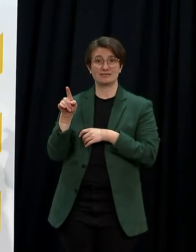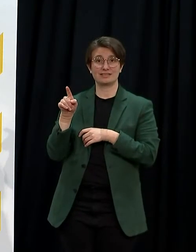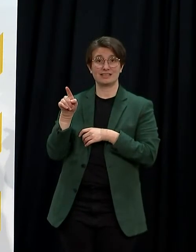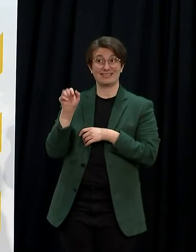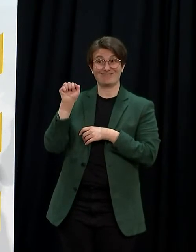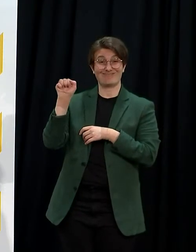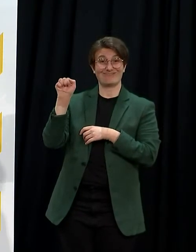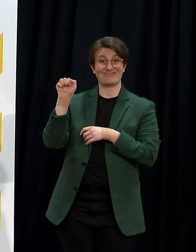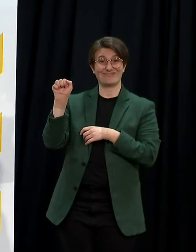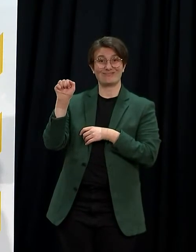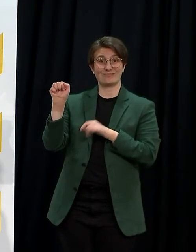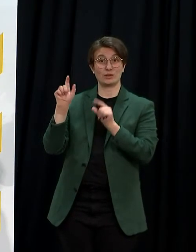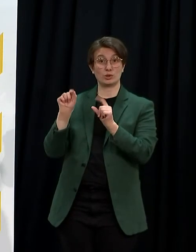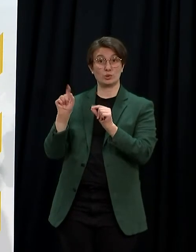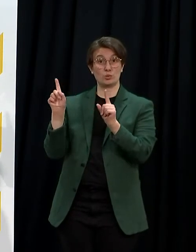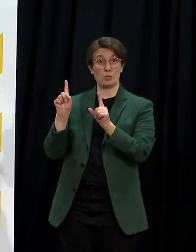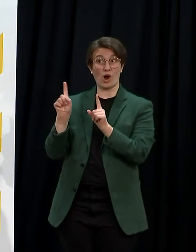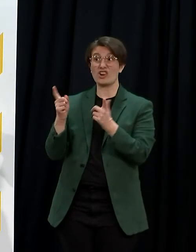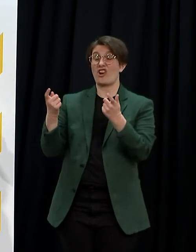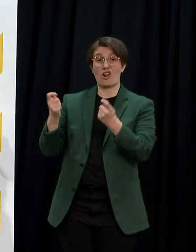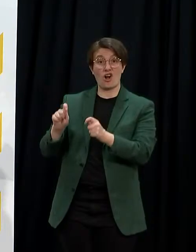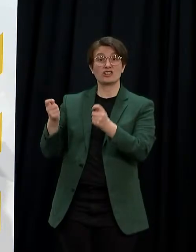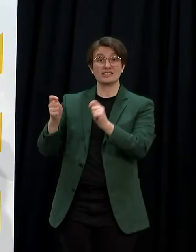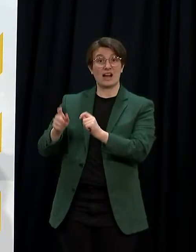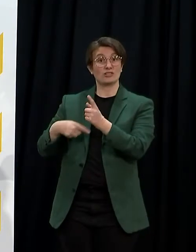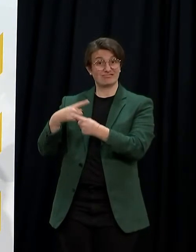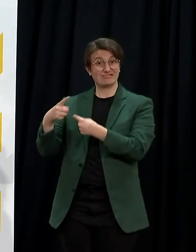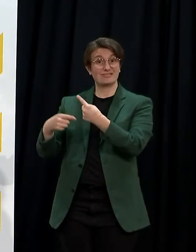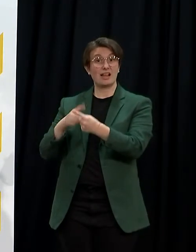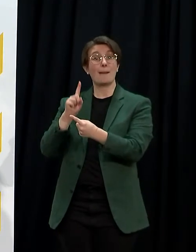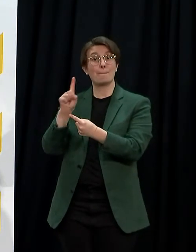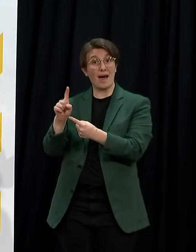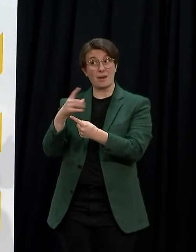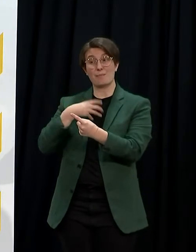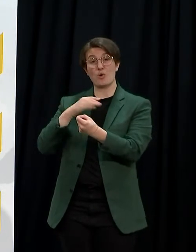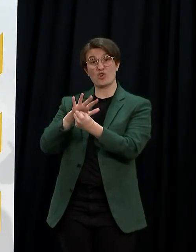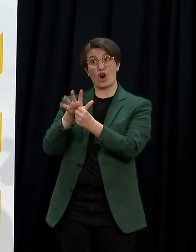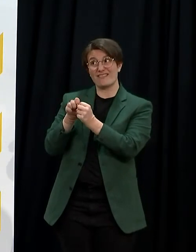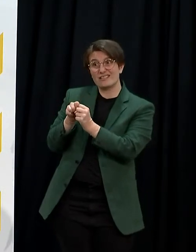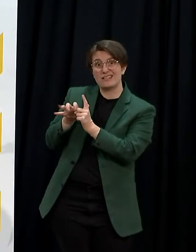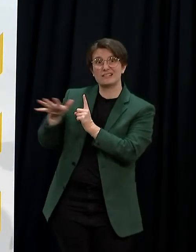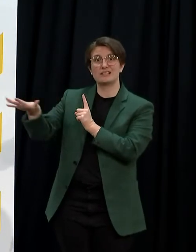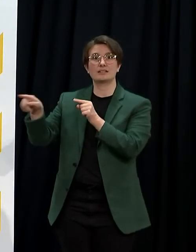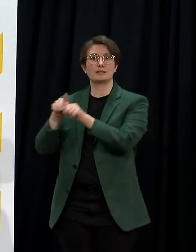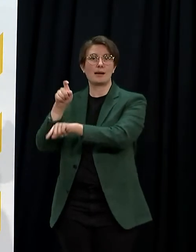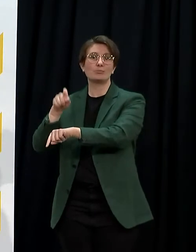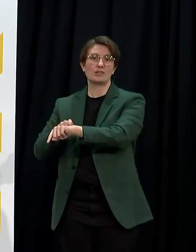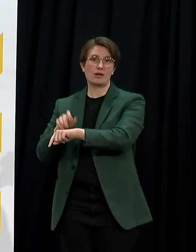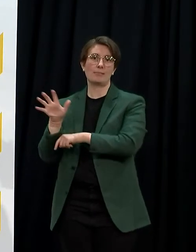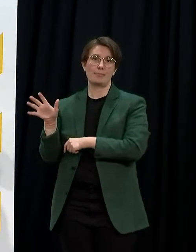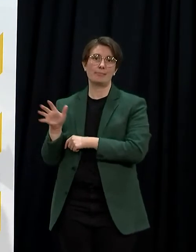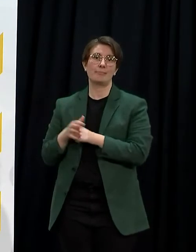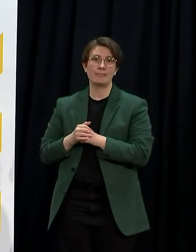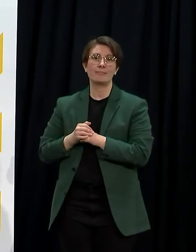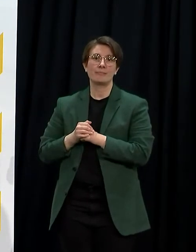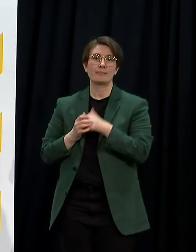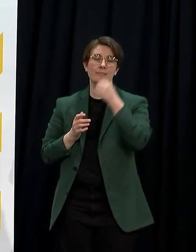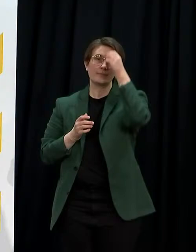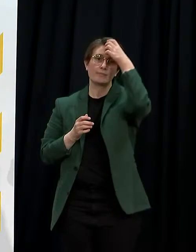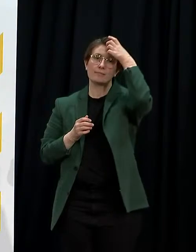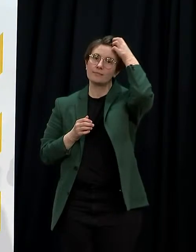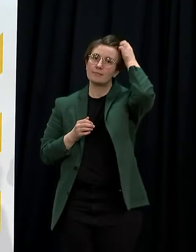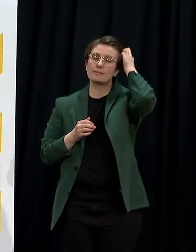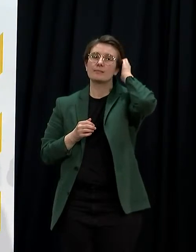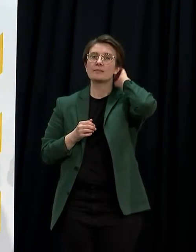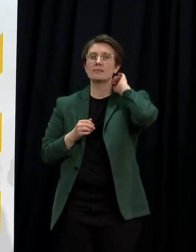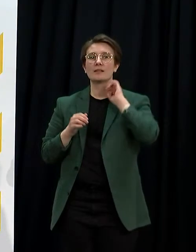involve lockdowns, but they're lockdowns with a large number of cases attached to them. And so I think we all know why